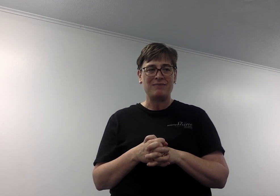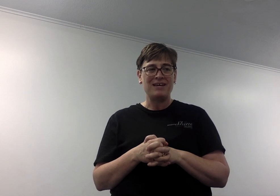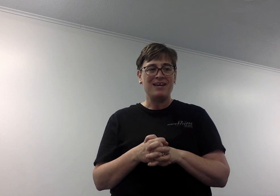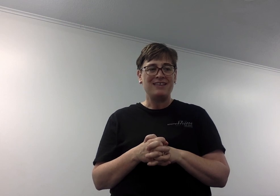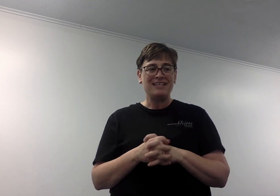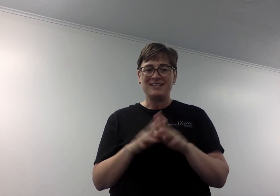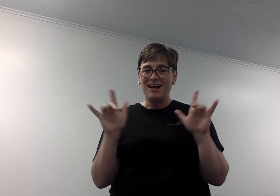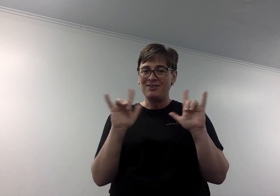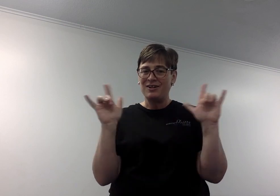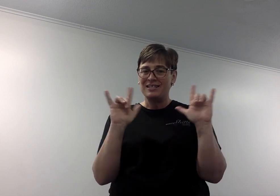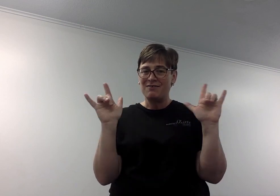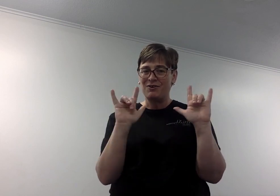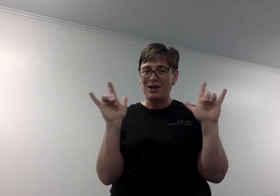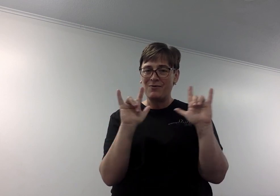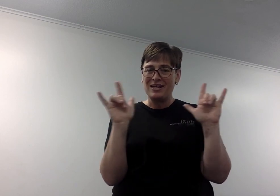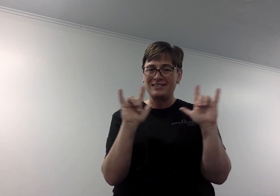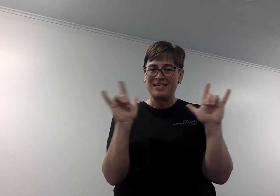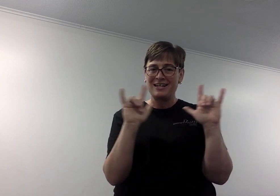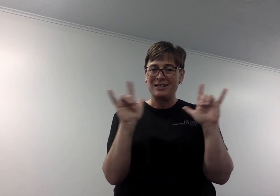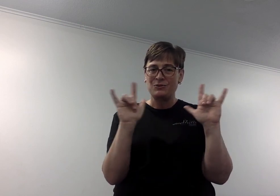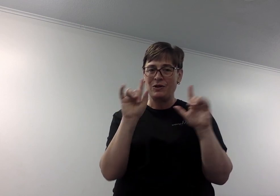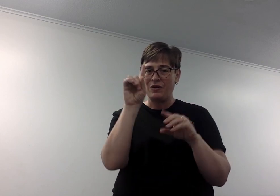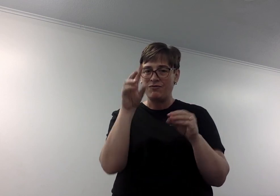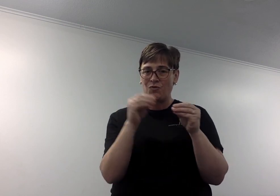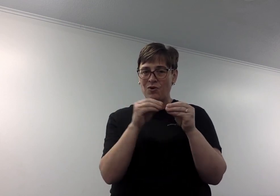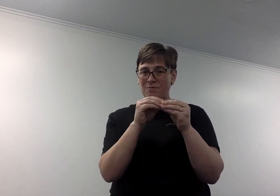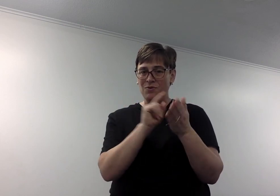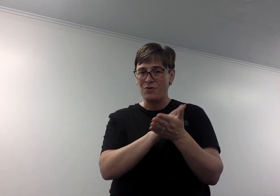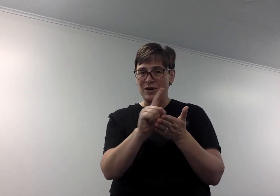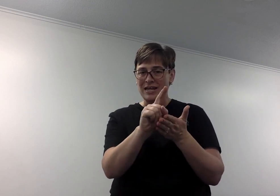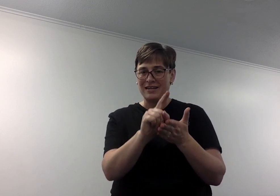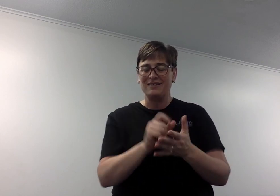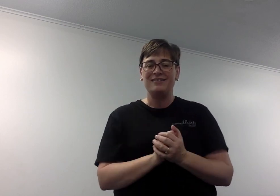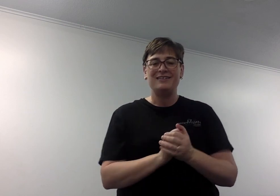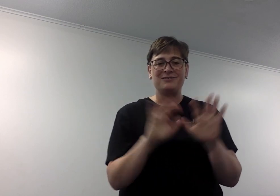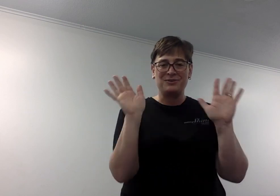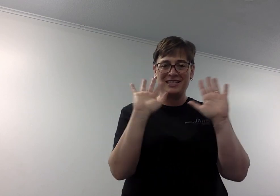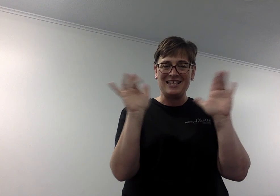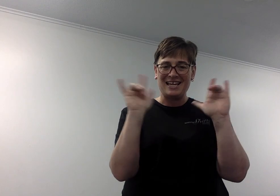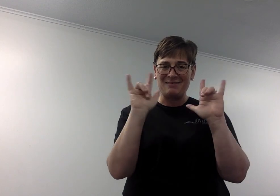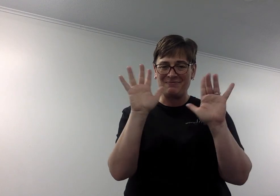Thanks a lot. You guys have a great week. See you next week. We have one more week. See you then.